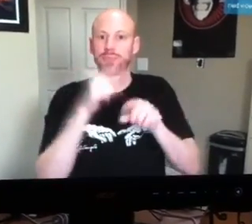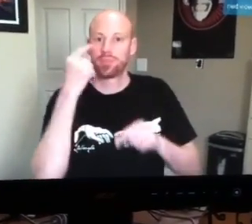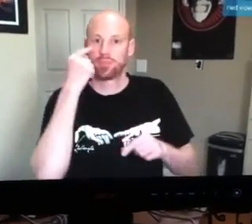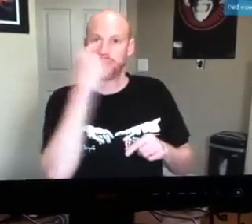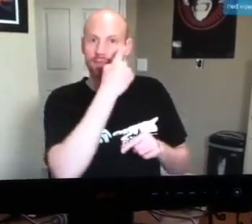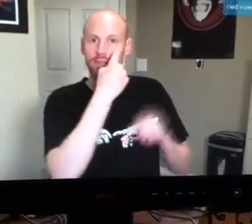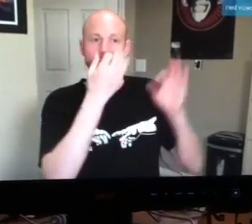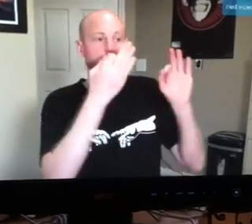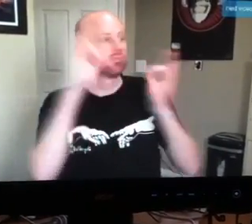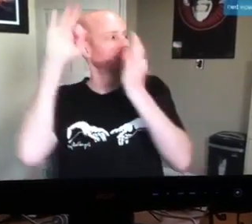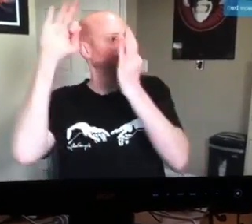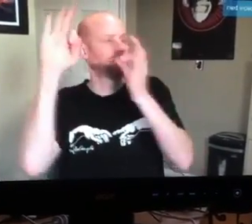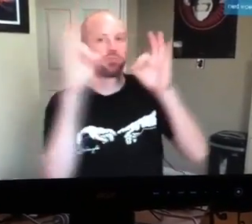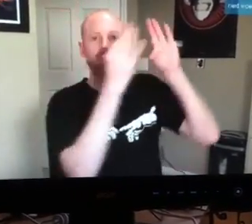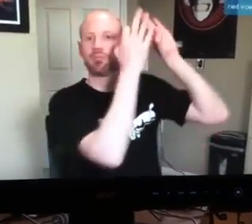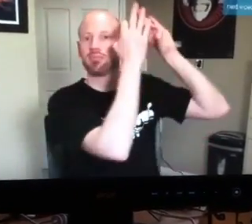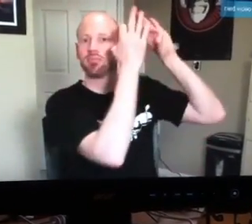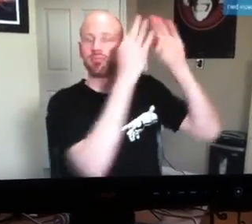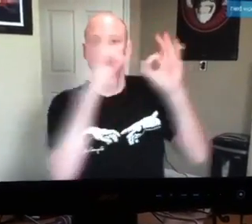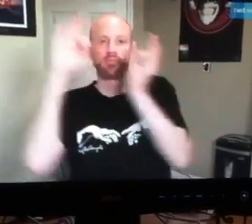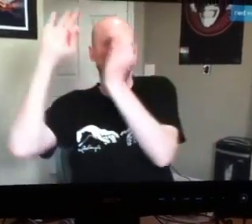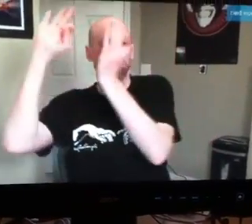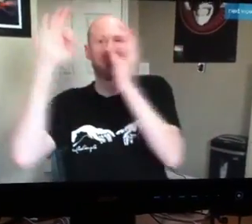It's the same thing. I need to use my eyes.